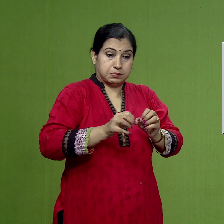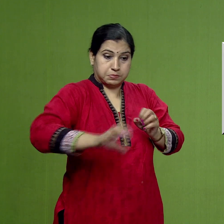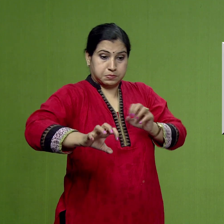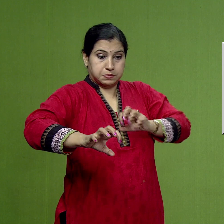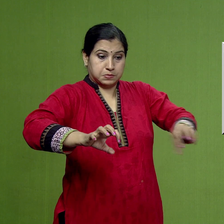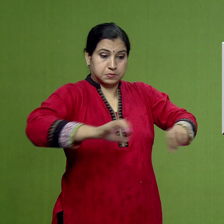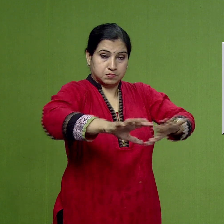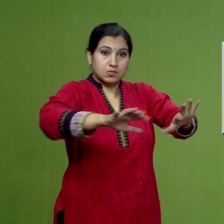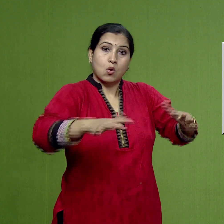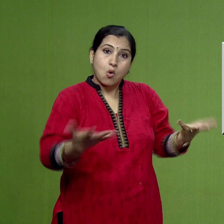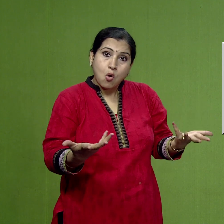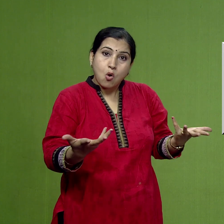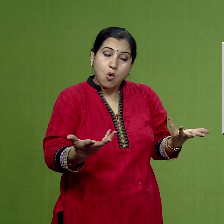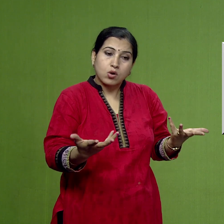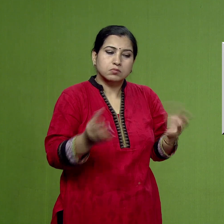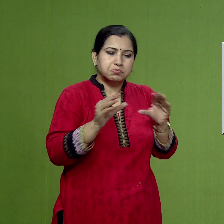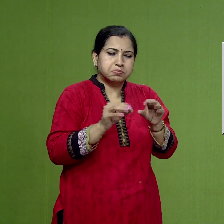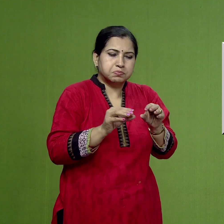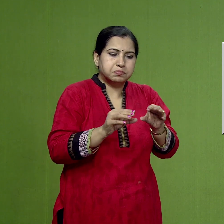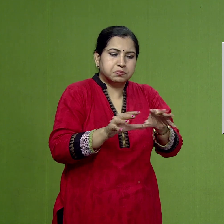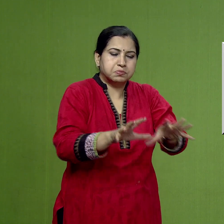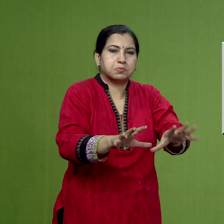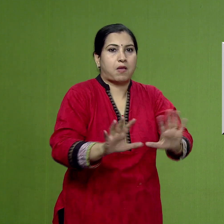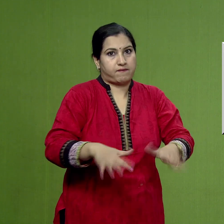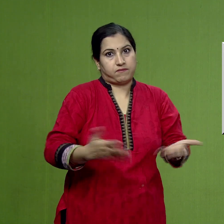or moderately spread.